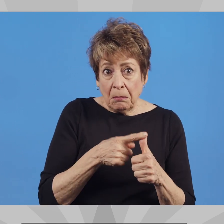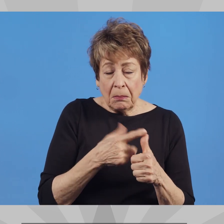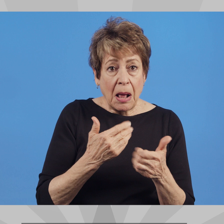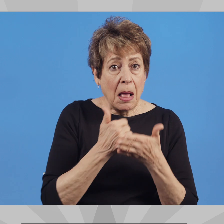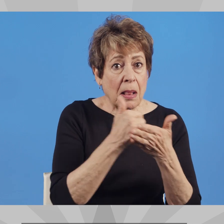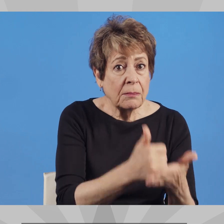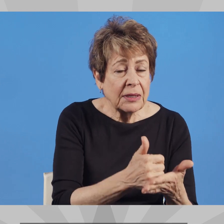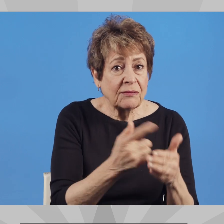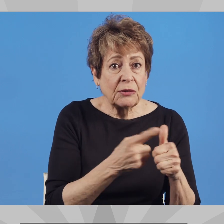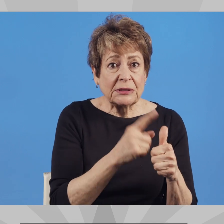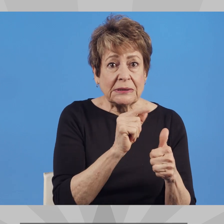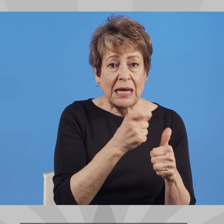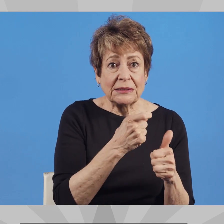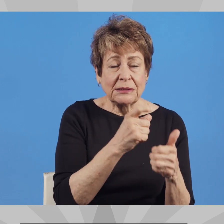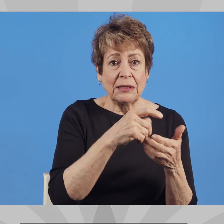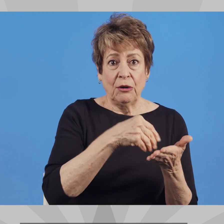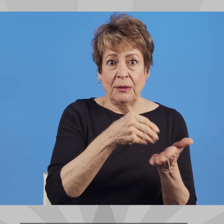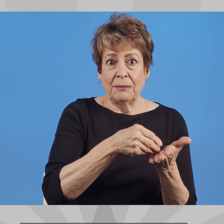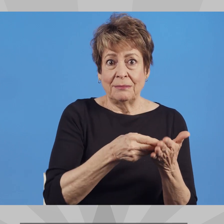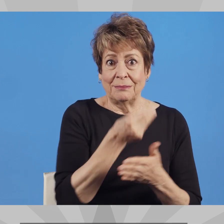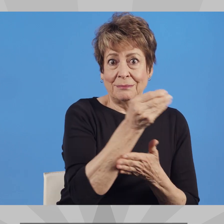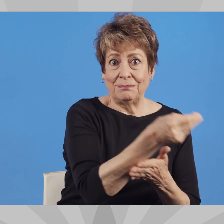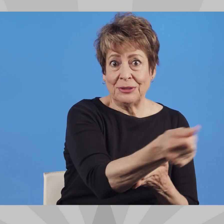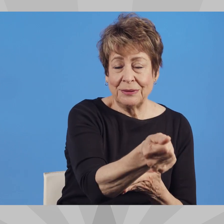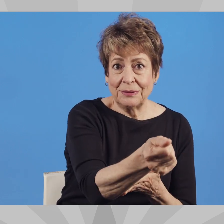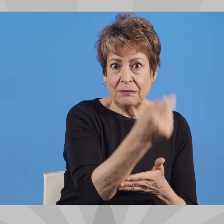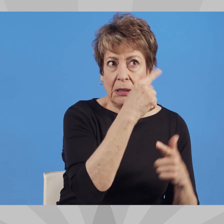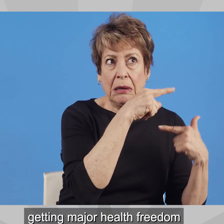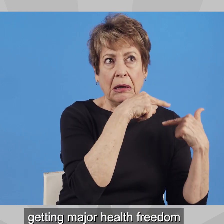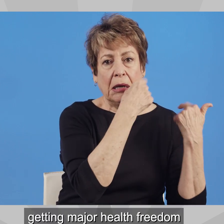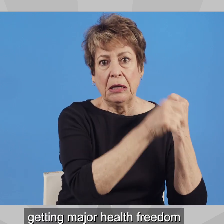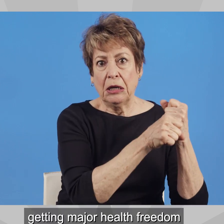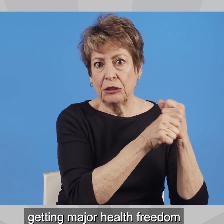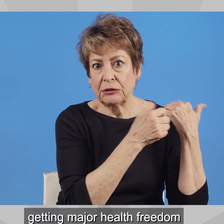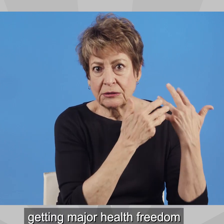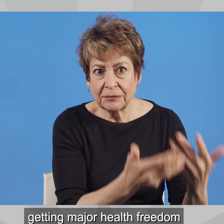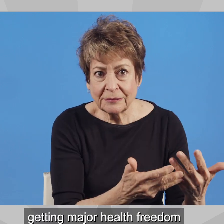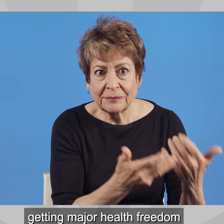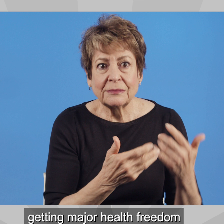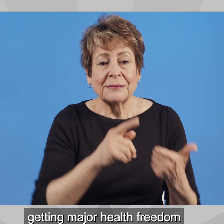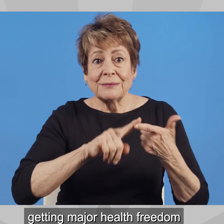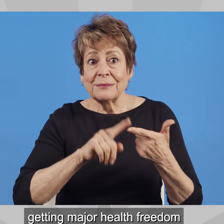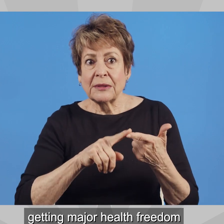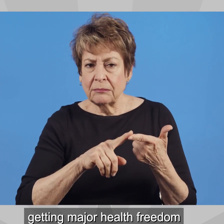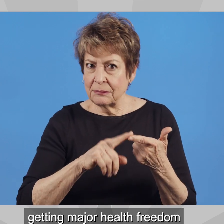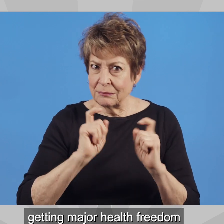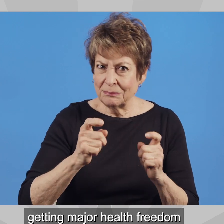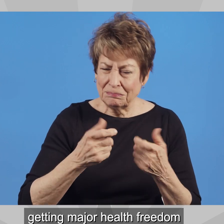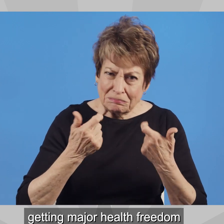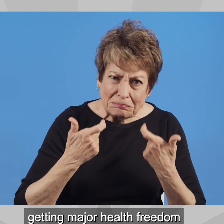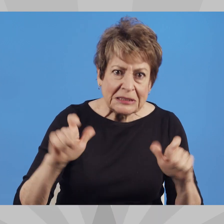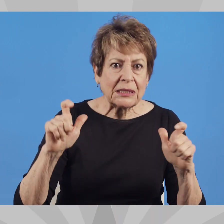Whether it was helping deliver the first tax rebate in decades, getting major health freedom wins signed